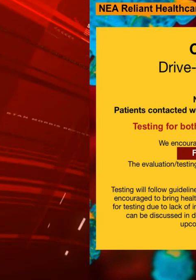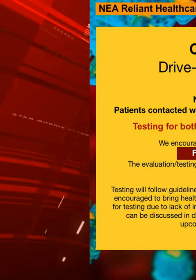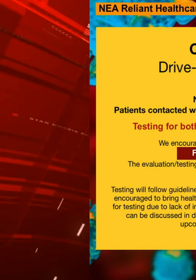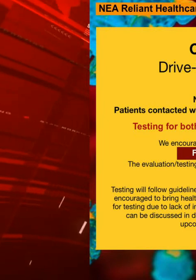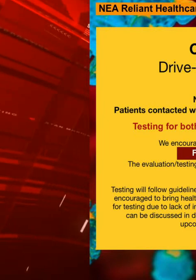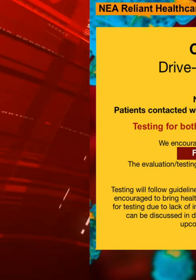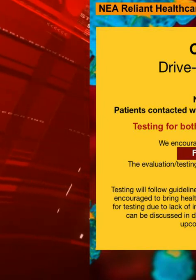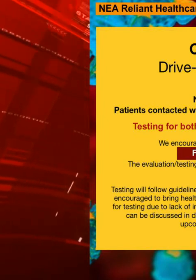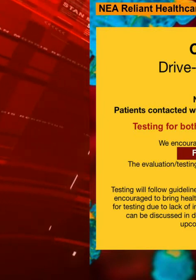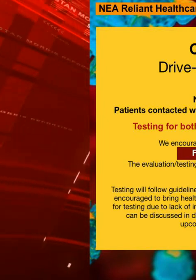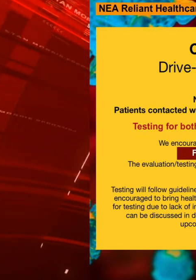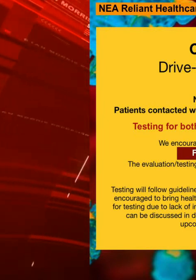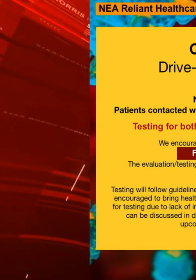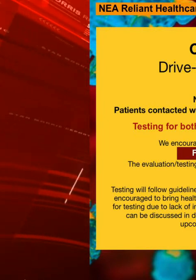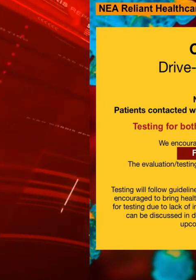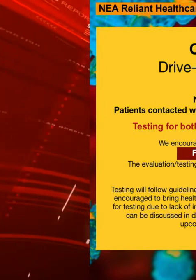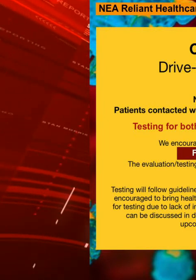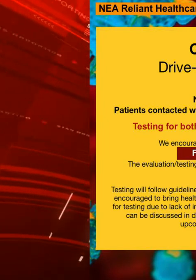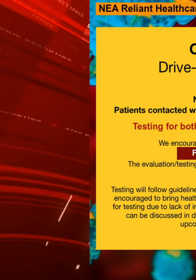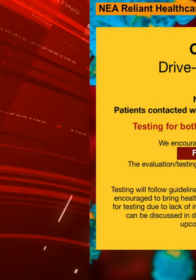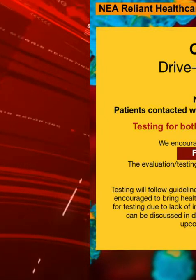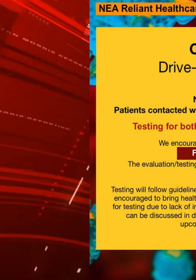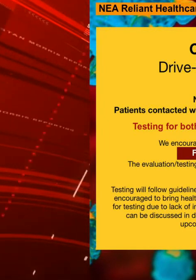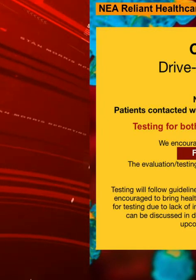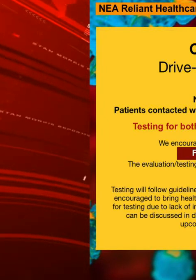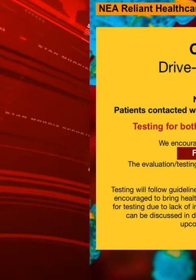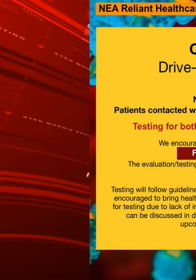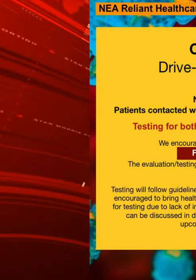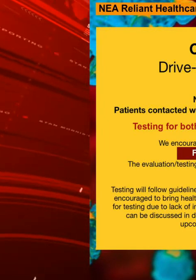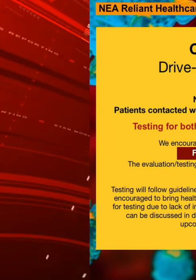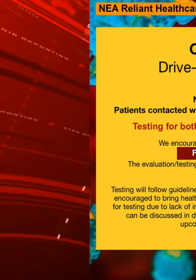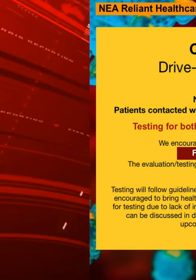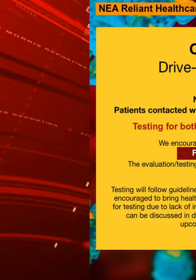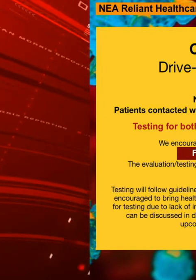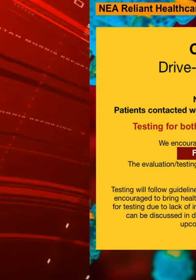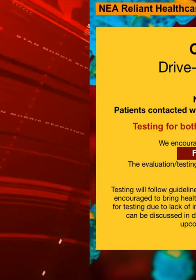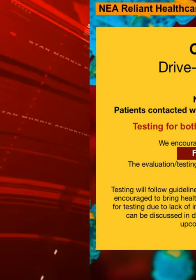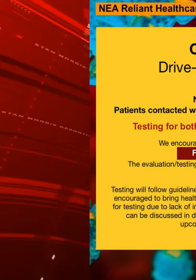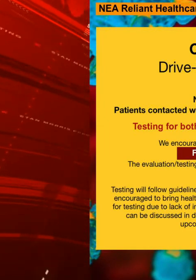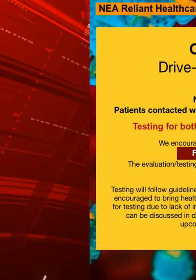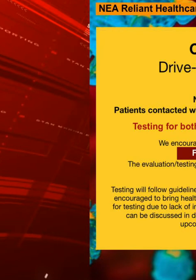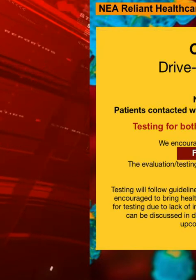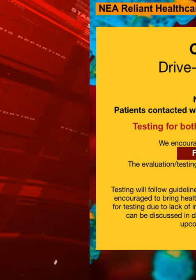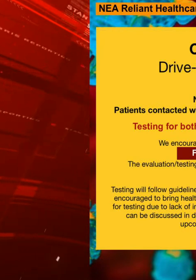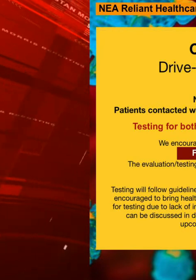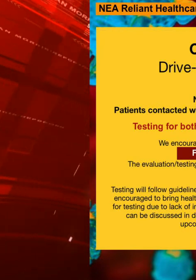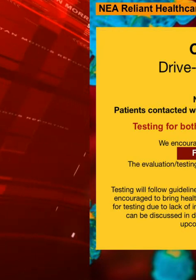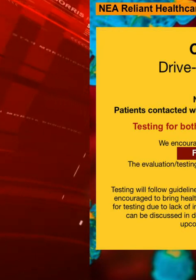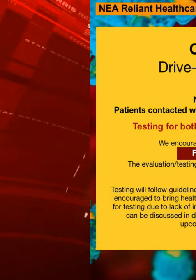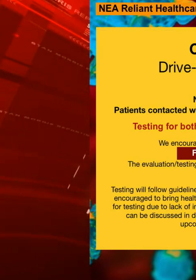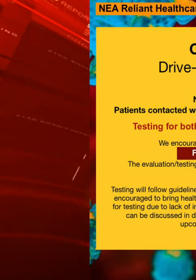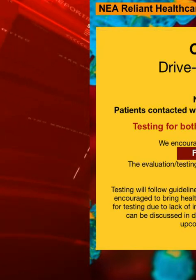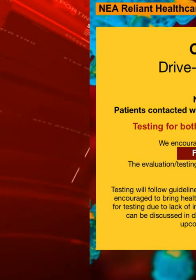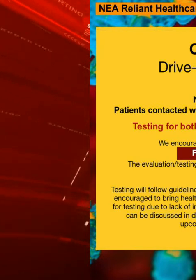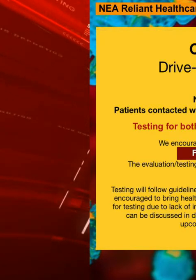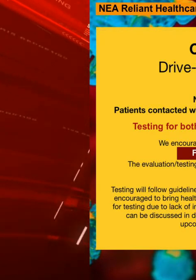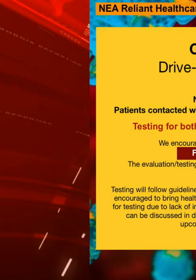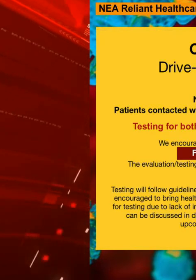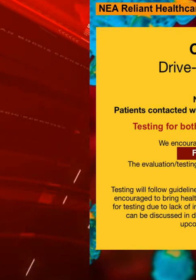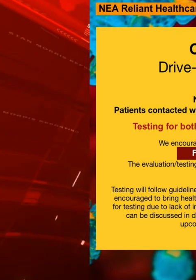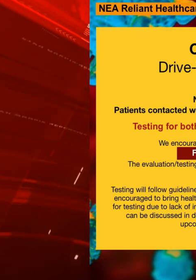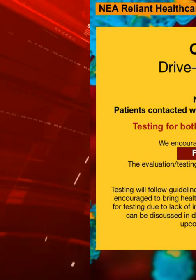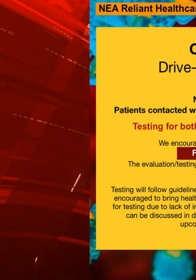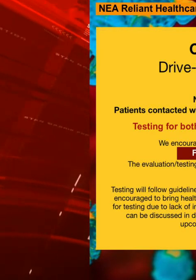get tested. No physician referral needed, and you won't need an appointment for that. That goes until 6 p.m., and that's at 111 Dover,